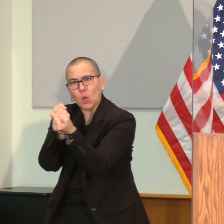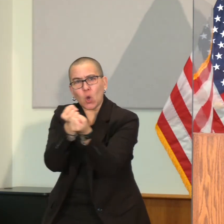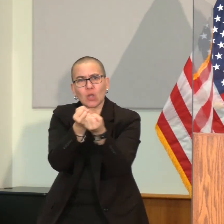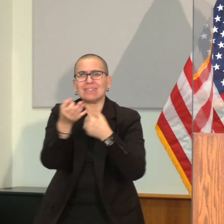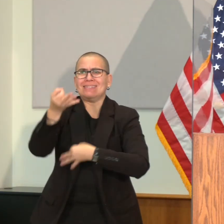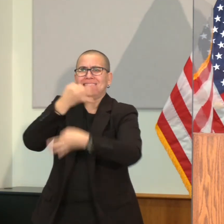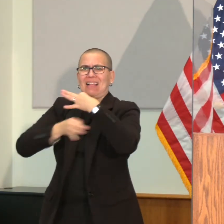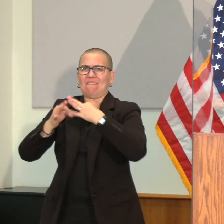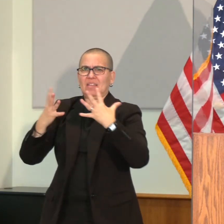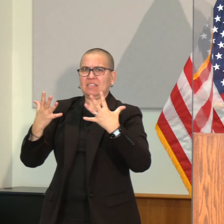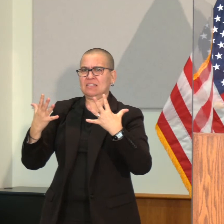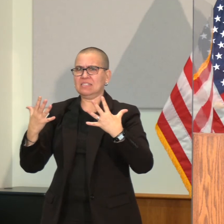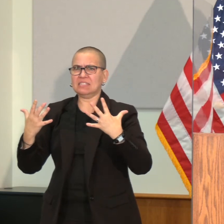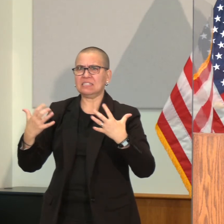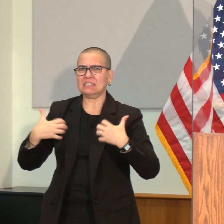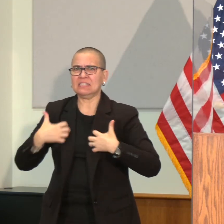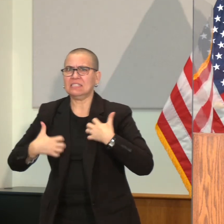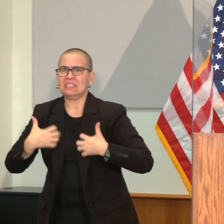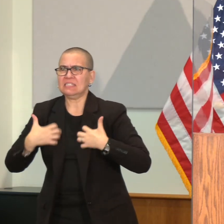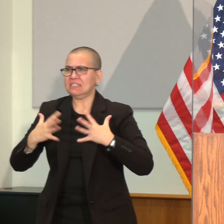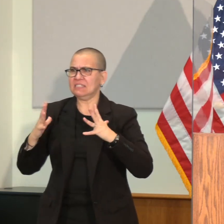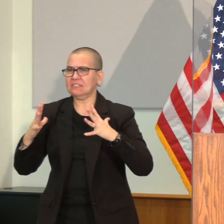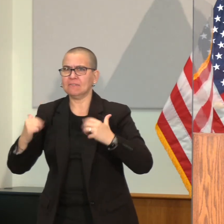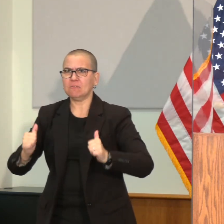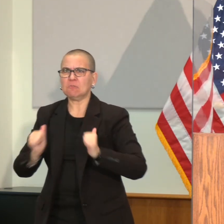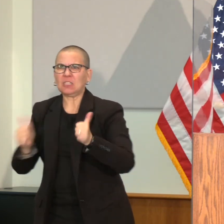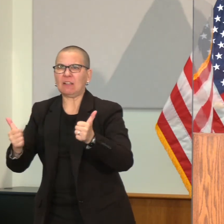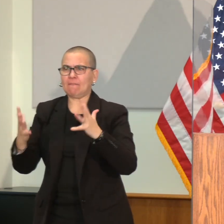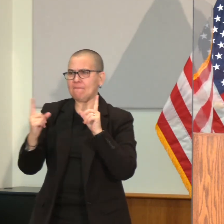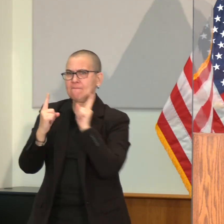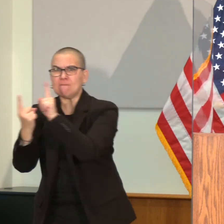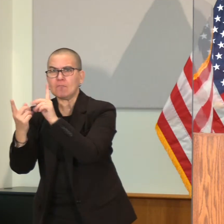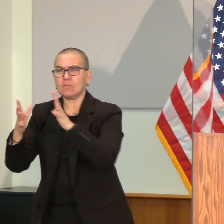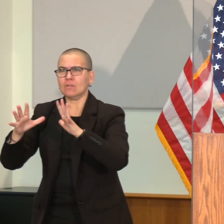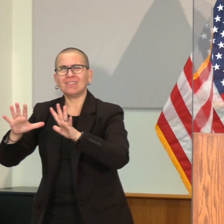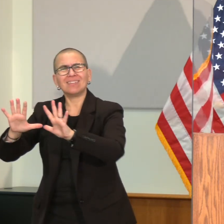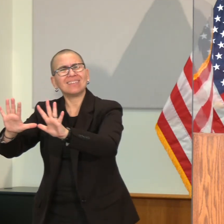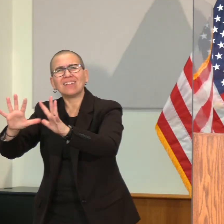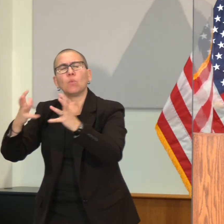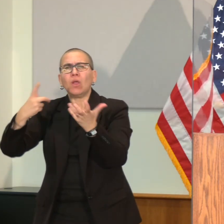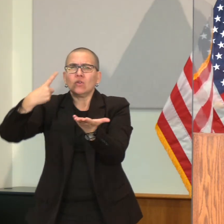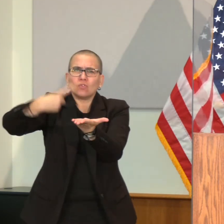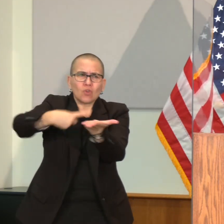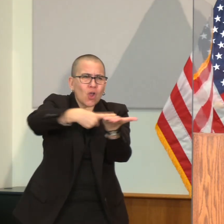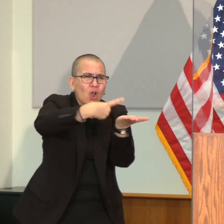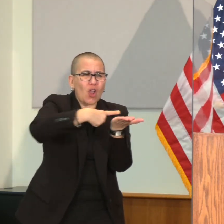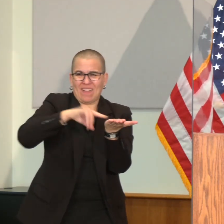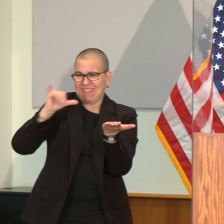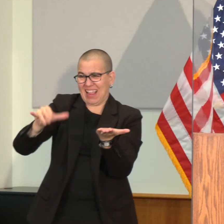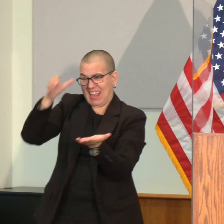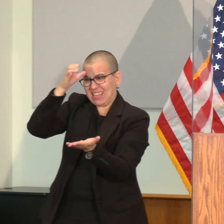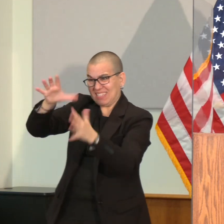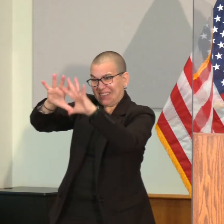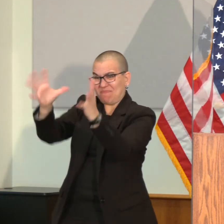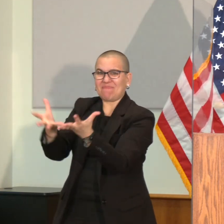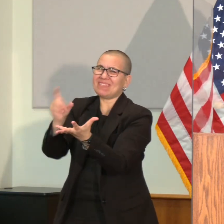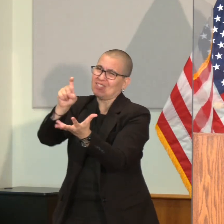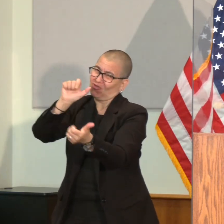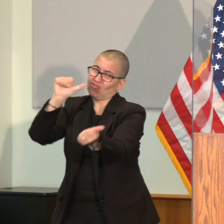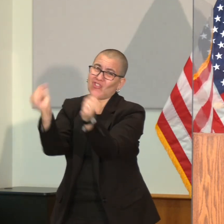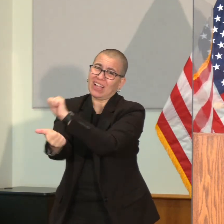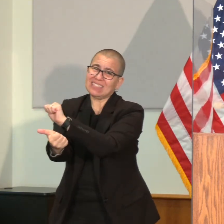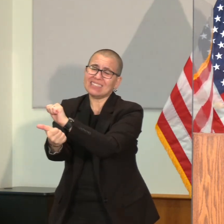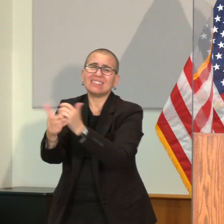to the incredibly heartbreaking outcome that we saw. They're going to talk about the need to change some of those traffic stops. They're going to talk about there's no need for